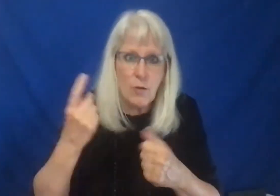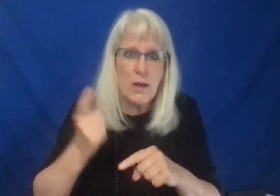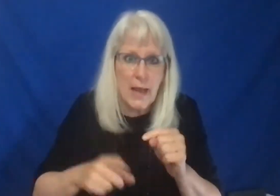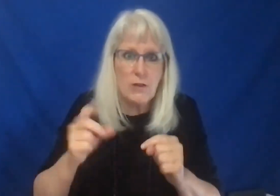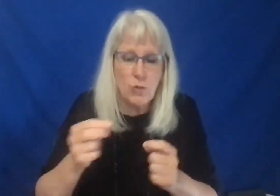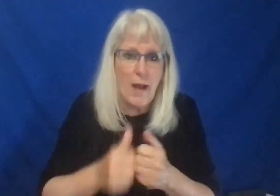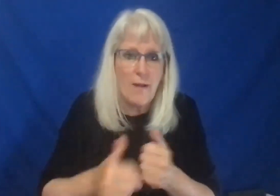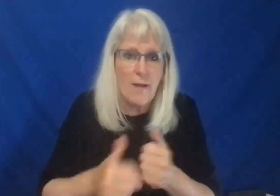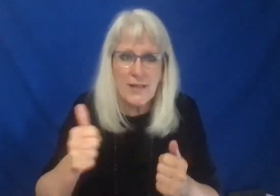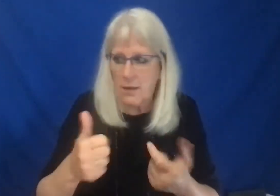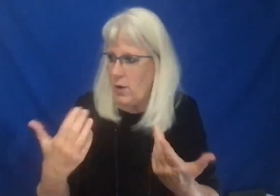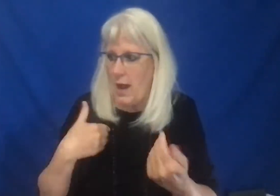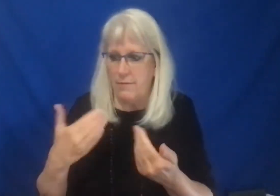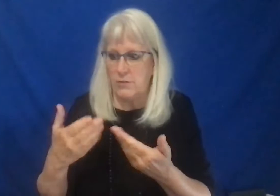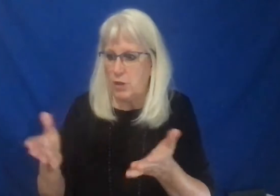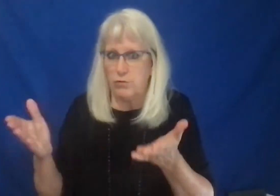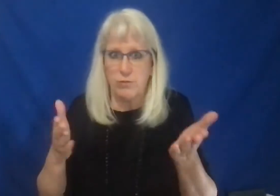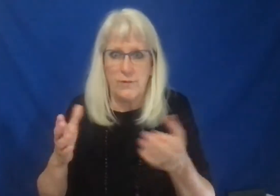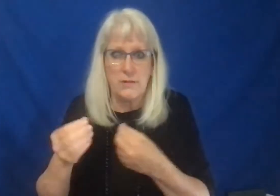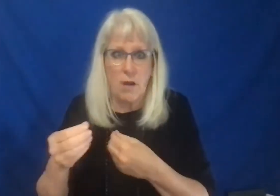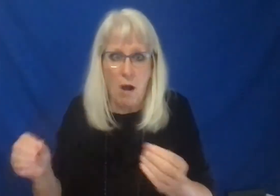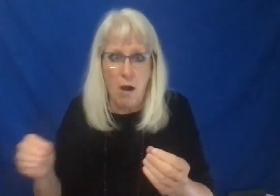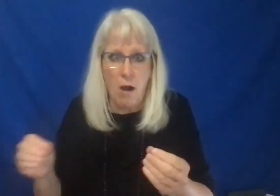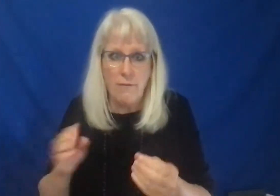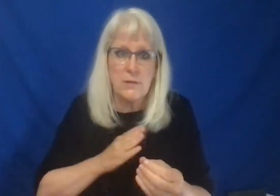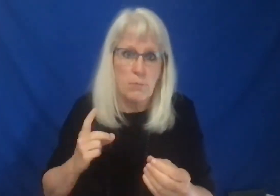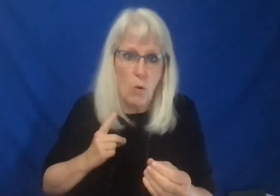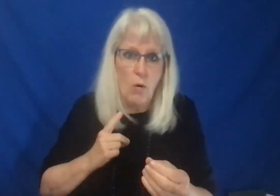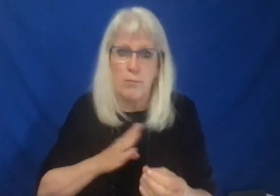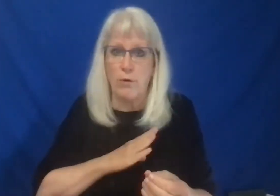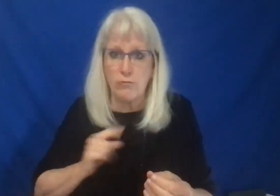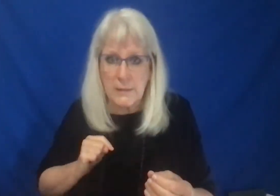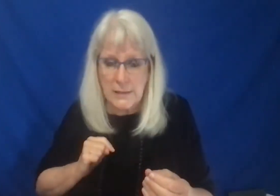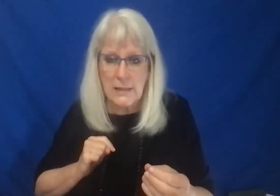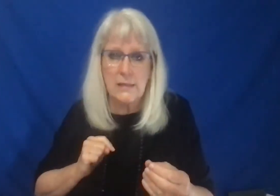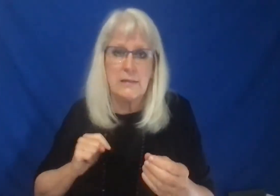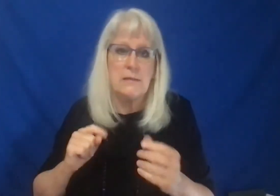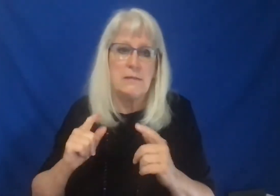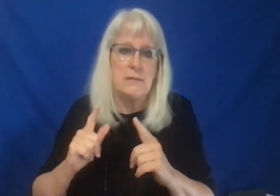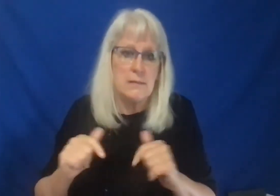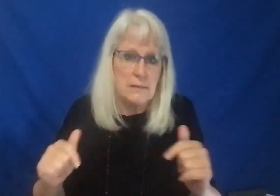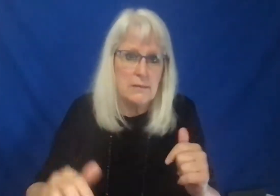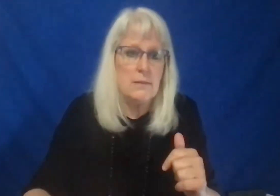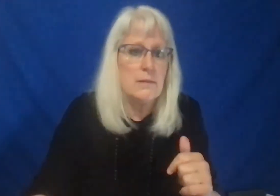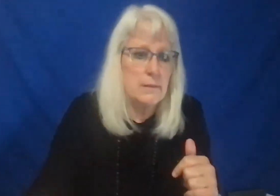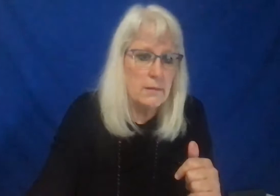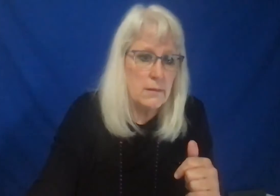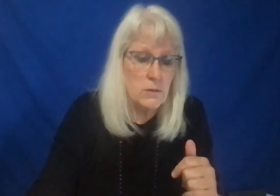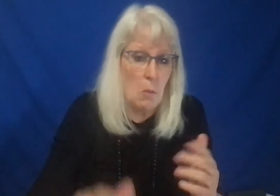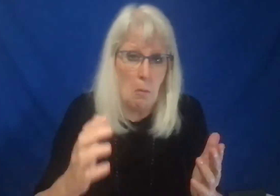general service office, we have a general service board, we have a board of trustees. And so while I am autonomous, I am